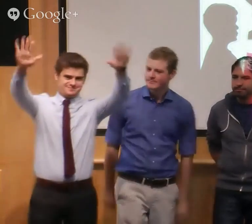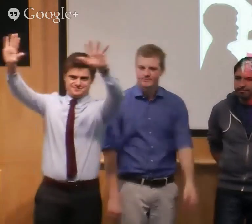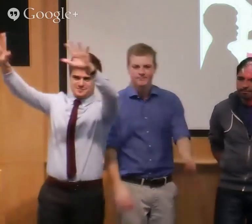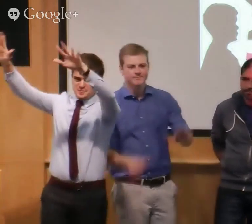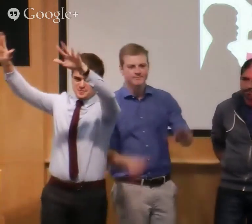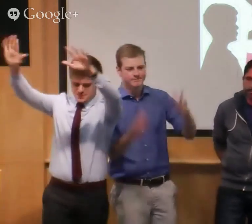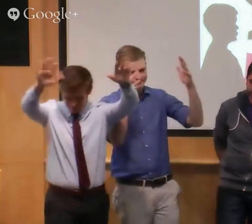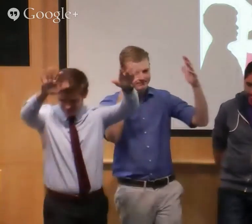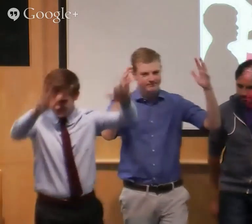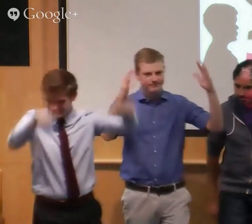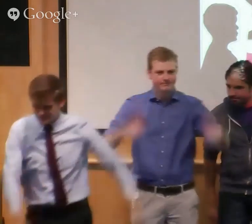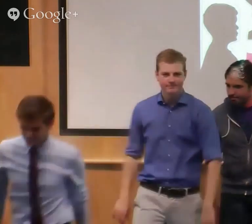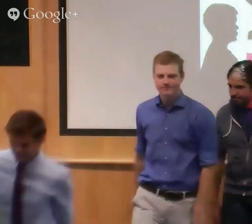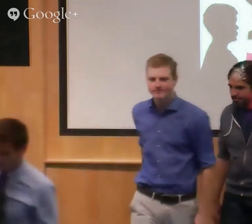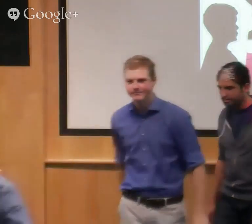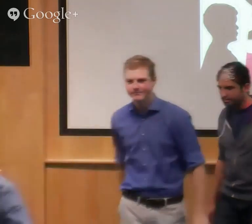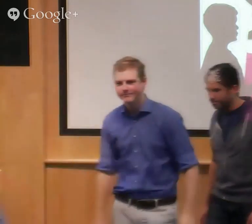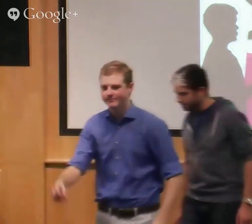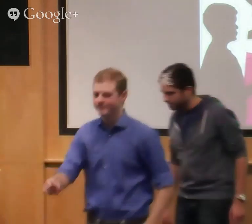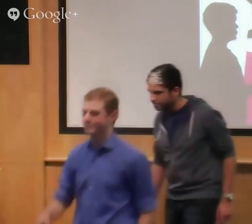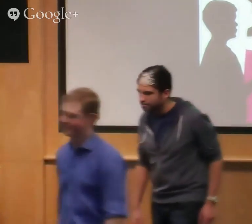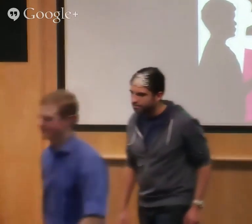Deaf Association. So we'd just like to say thank you.